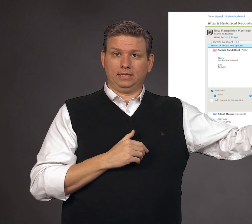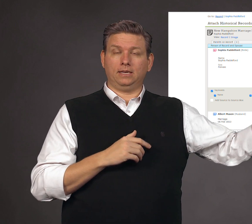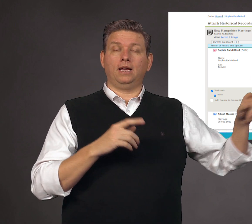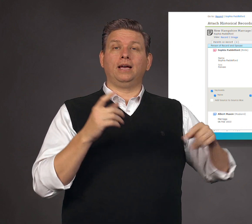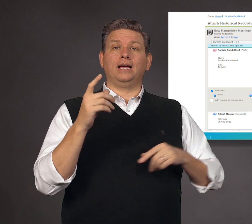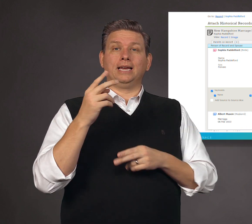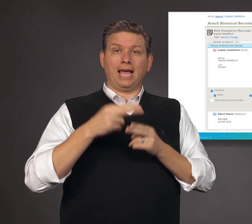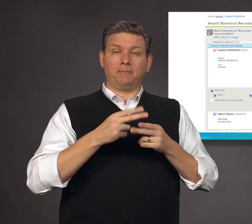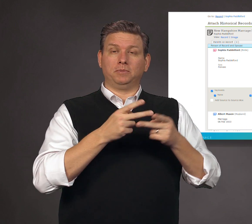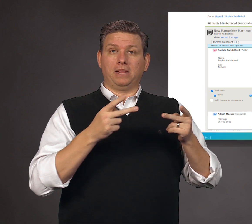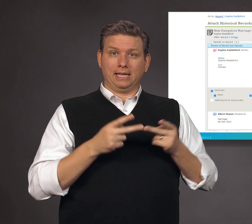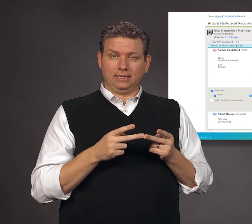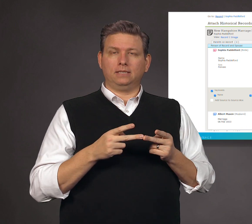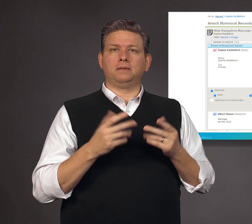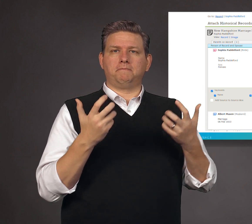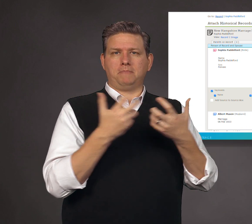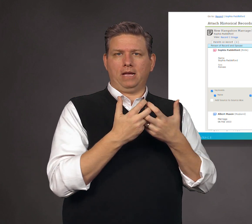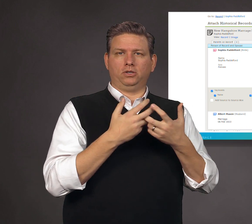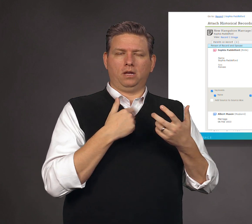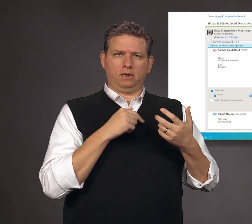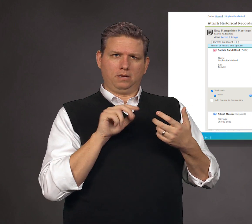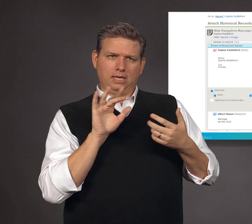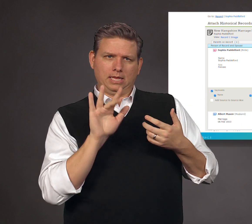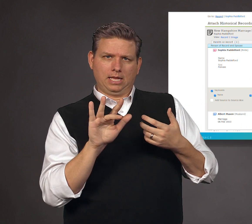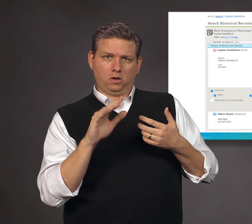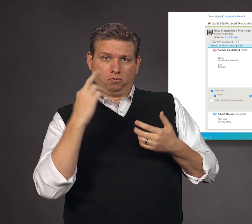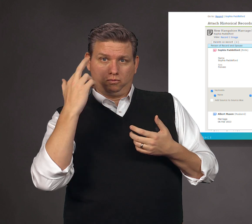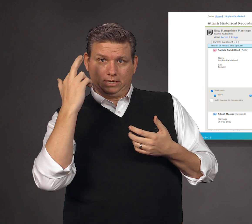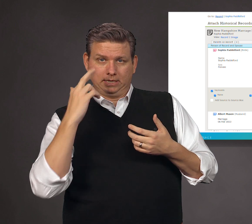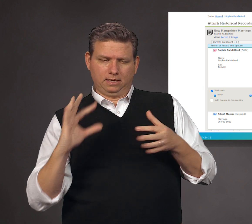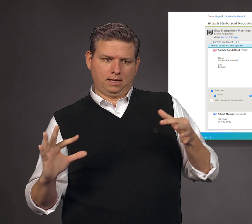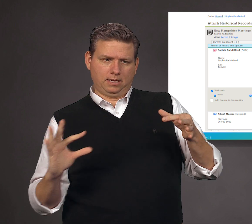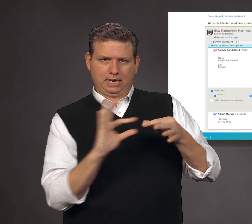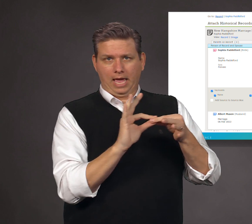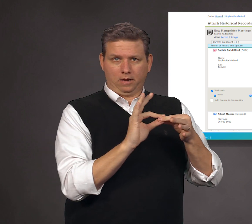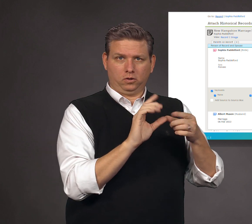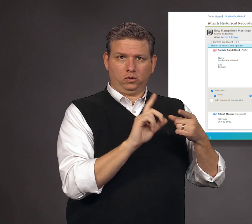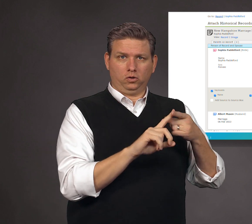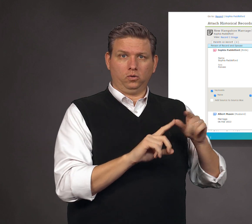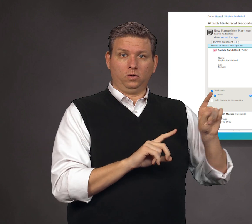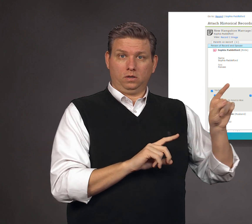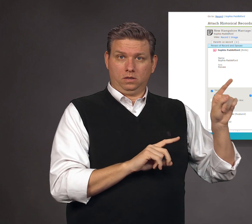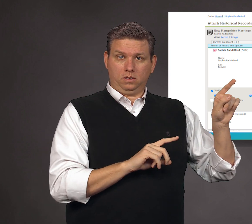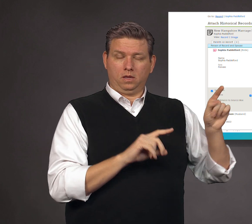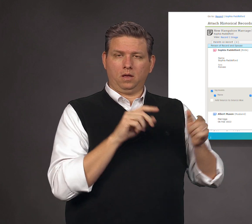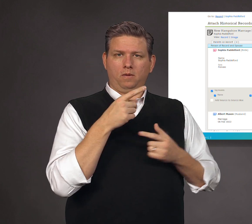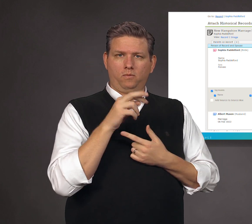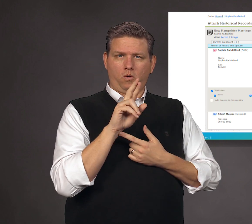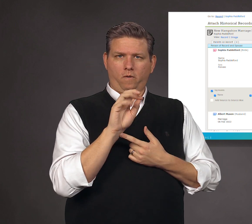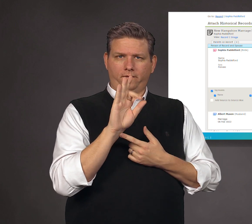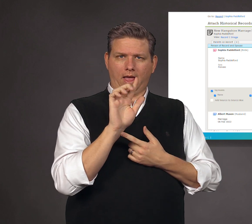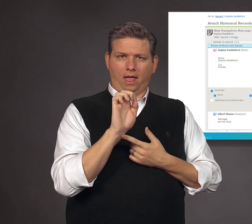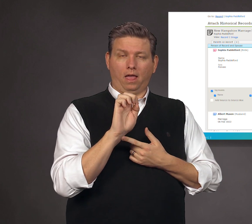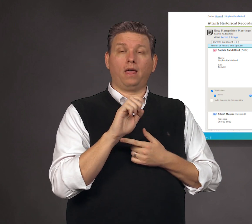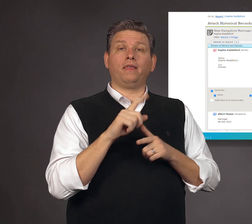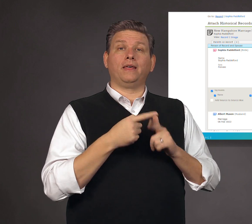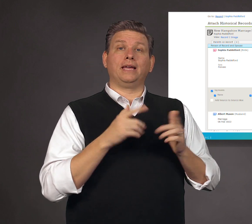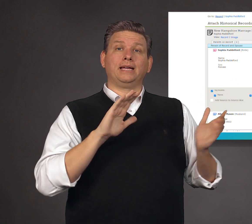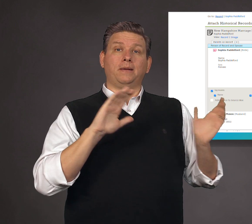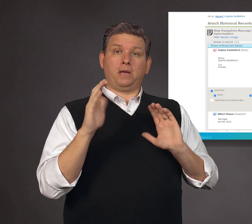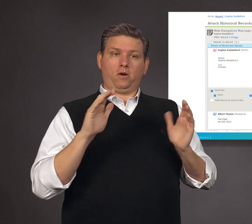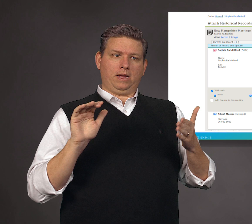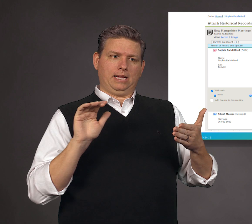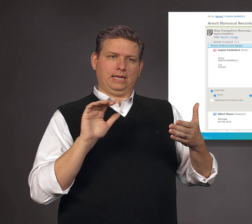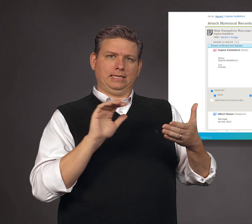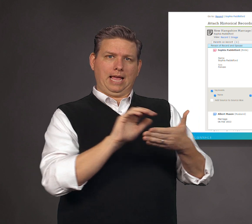match, so I can type in a reason and click Attach to link the record to Sophia's profile. I will then compare and attach the record